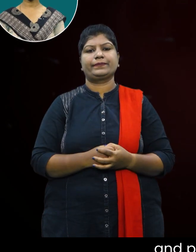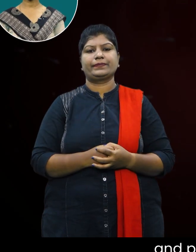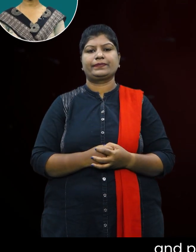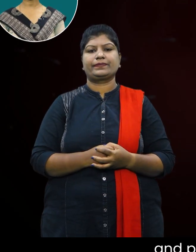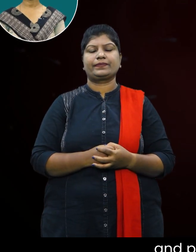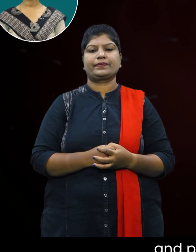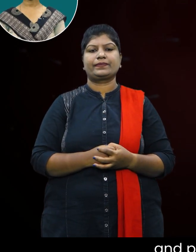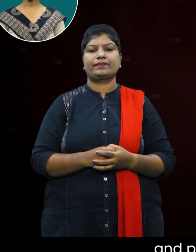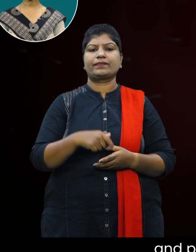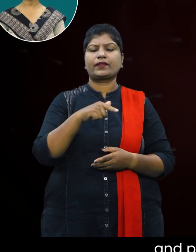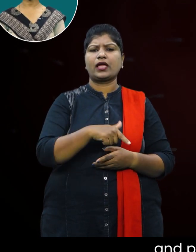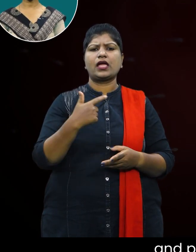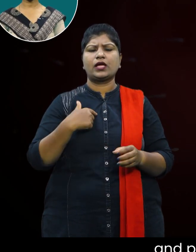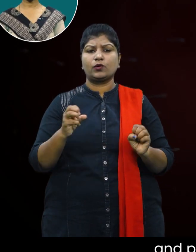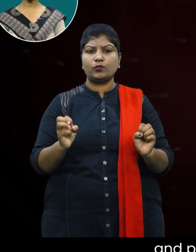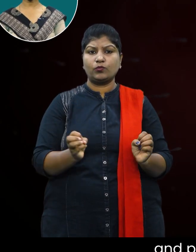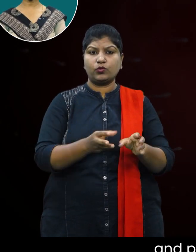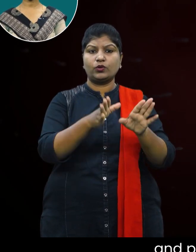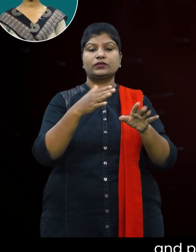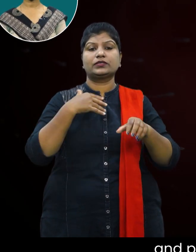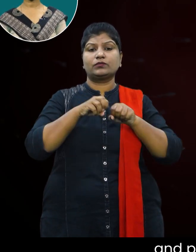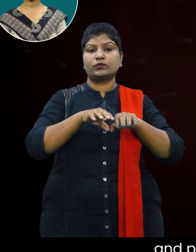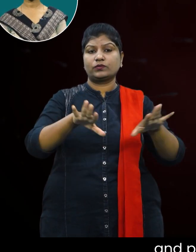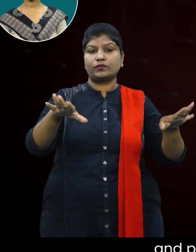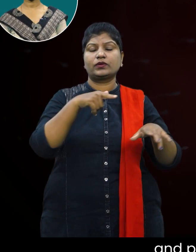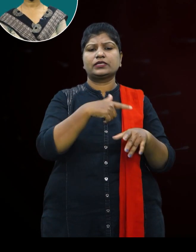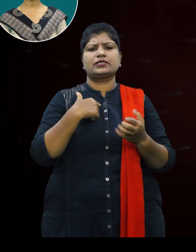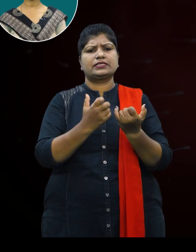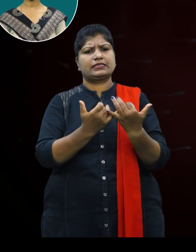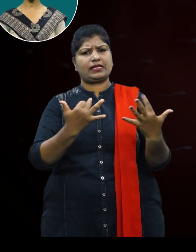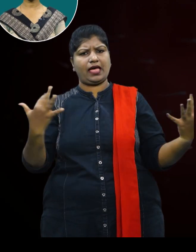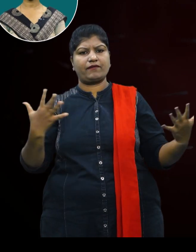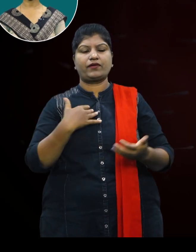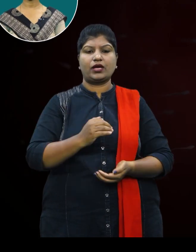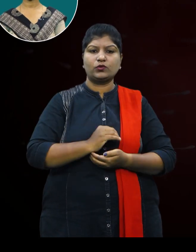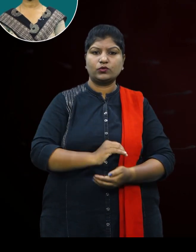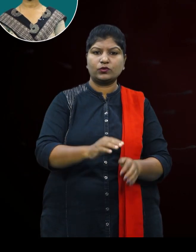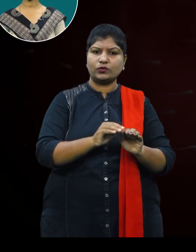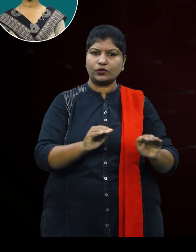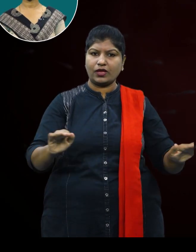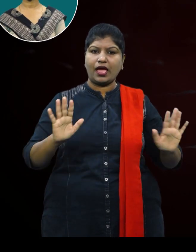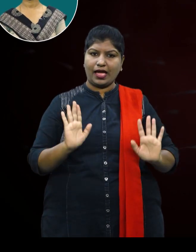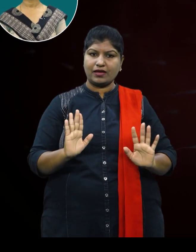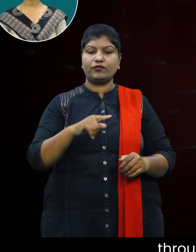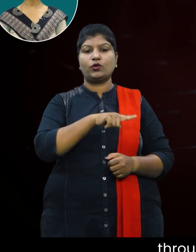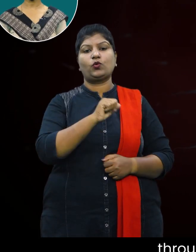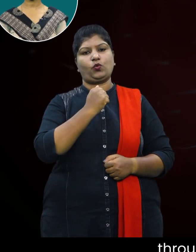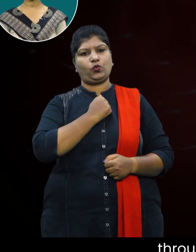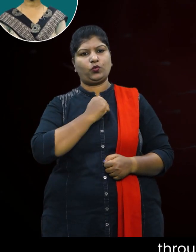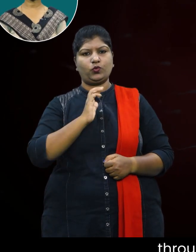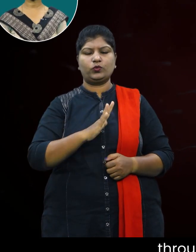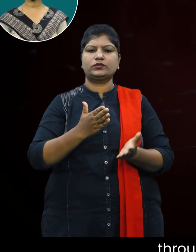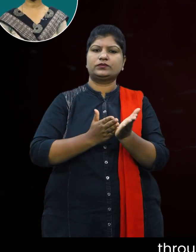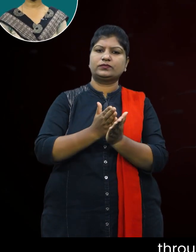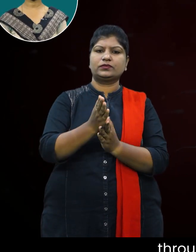And produced several offsprings of her own through